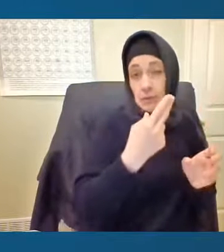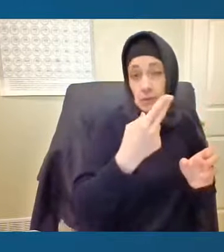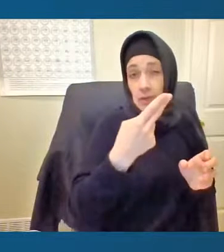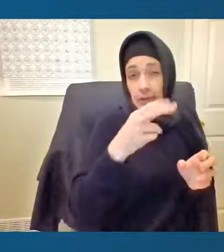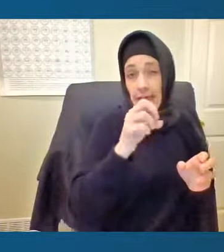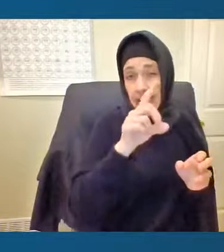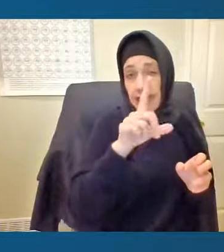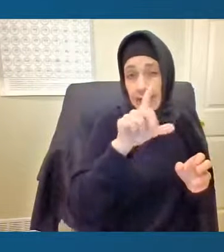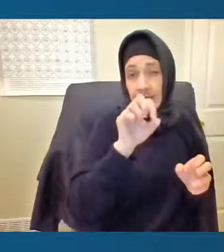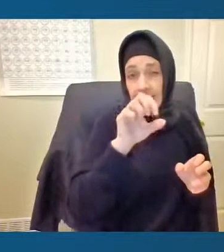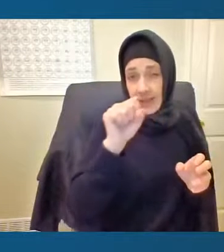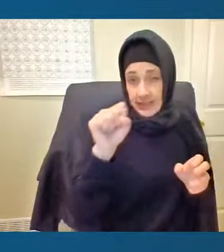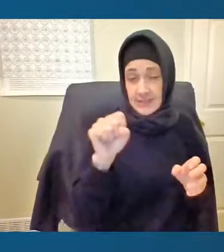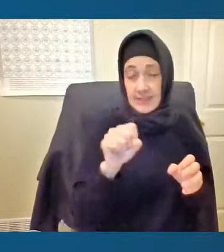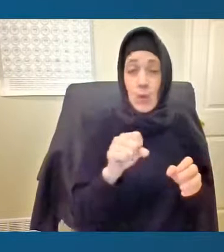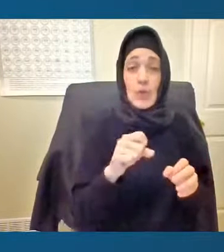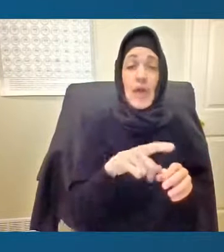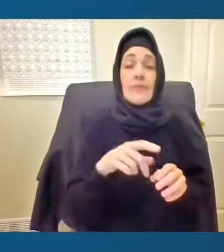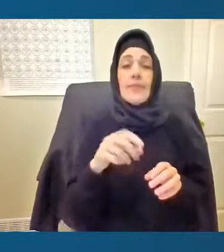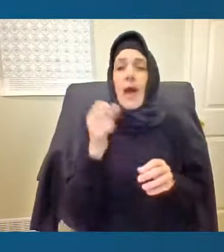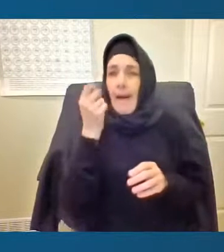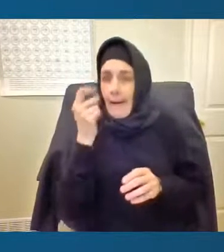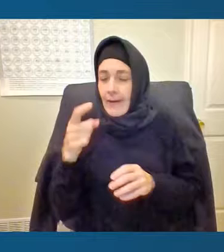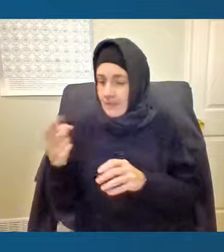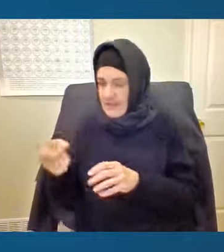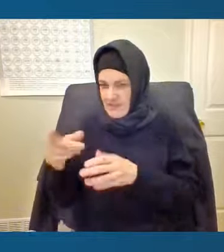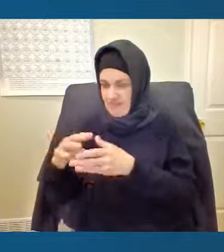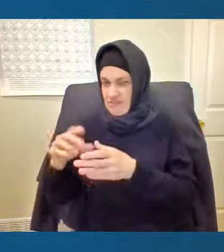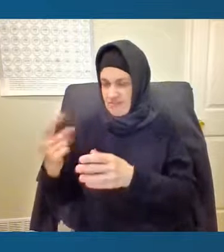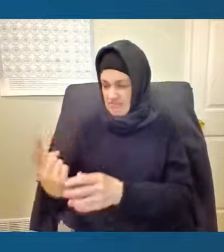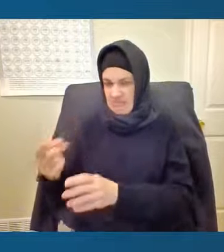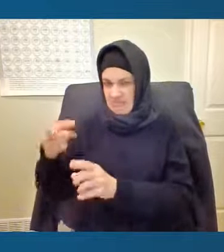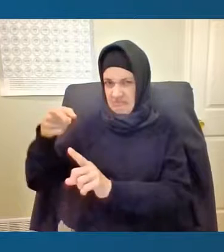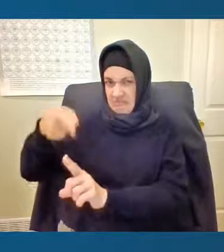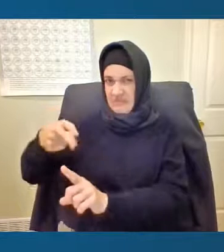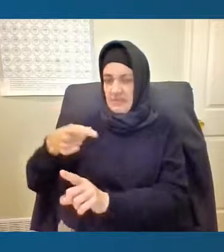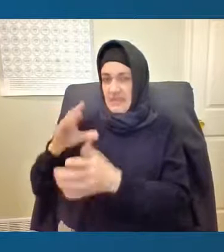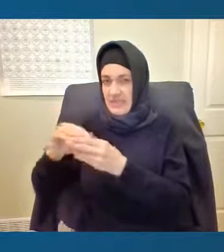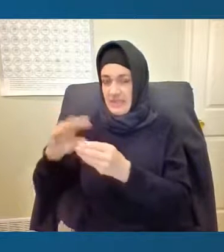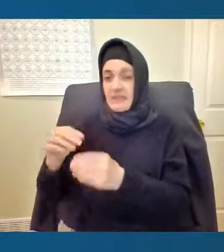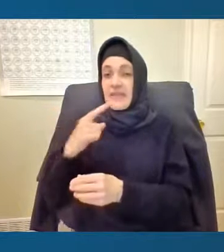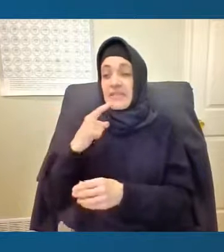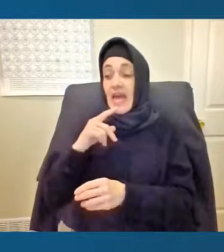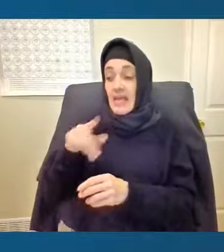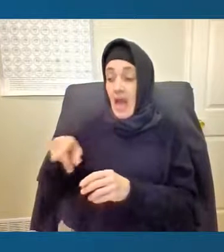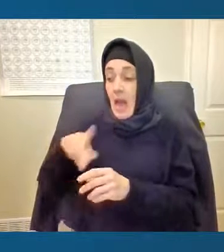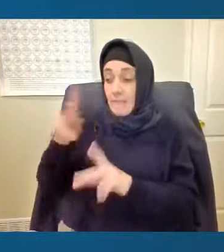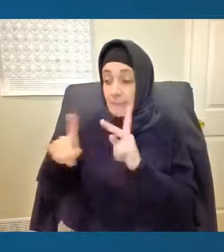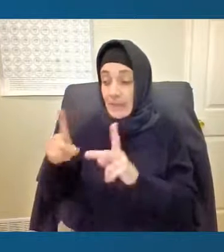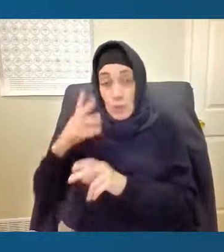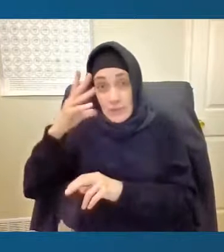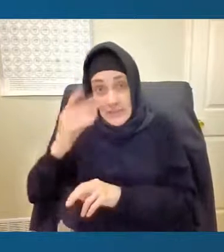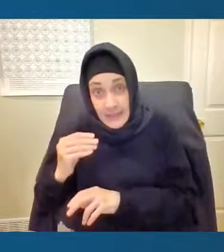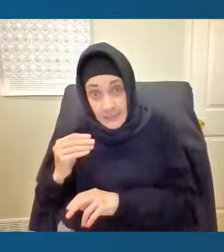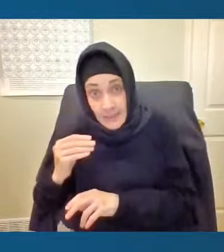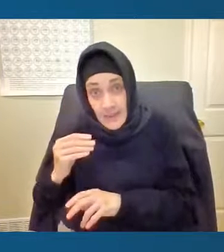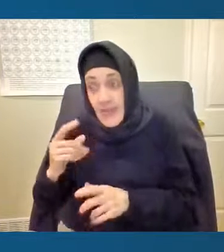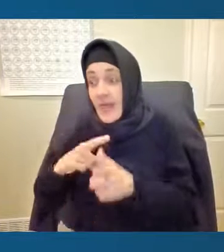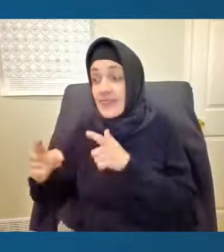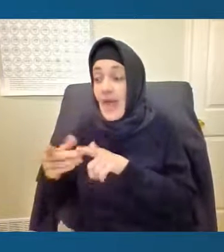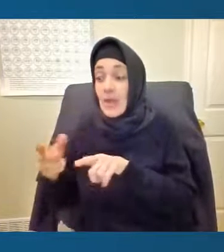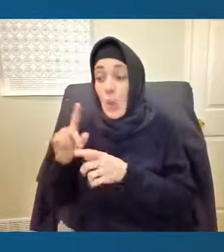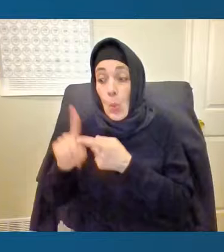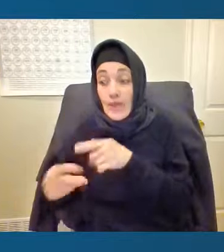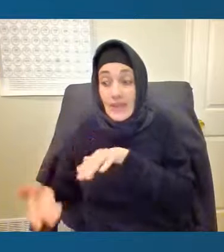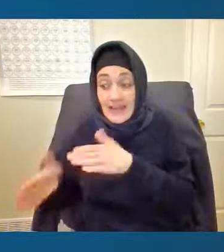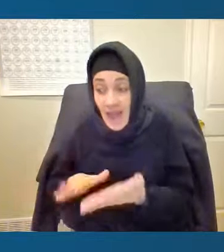Ali radiallahu ta'ala an, he used to say this statement, the people are sleeping and when they die, they wake up. So wake up